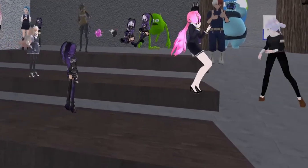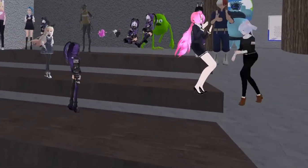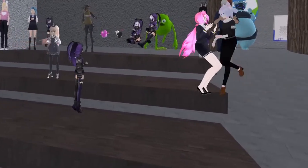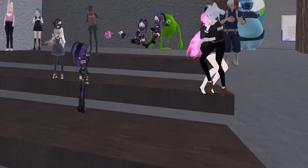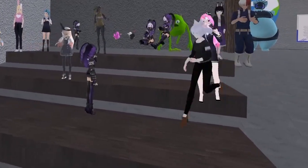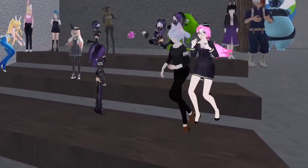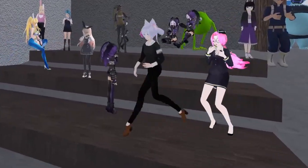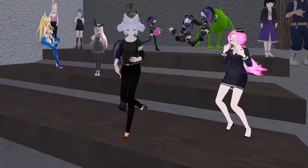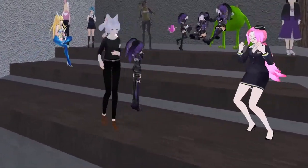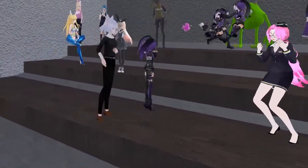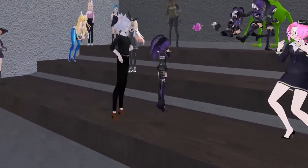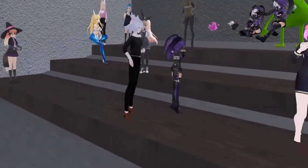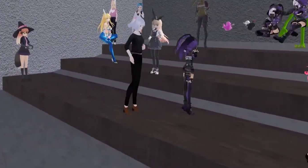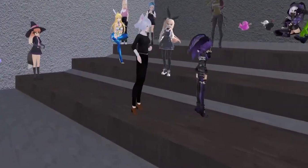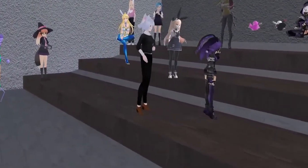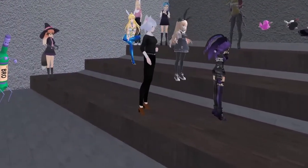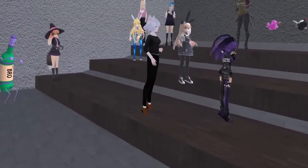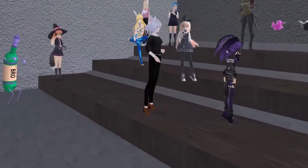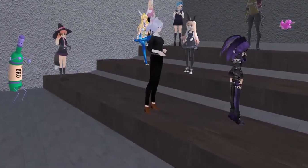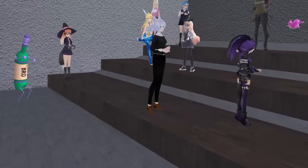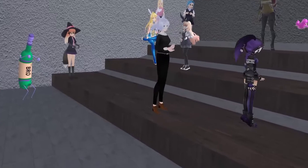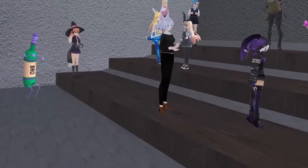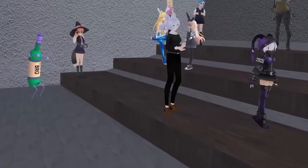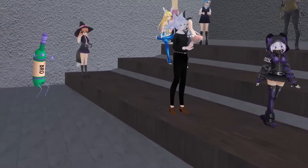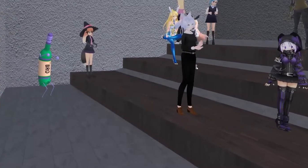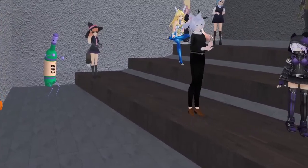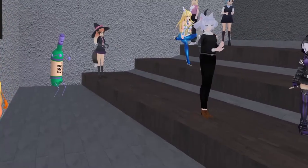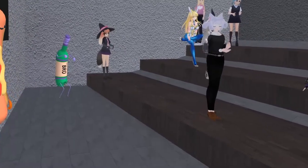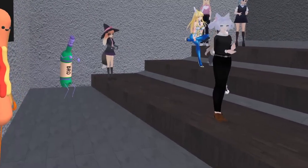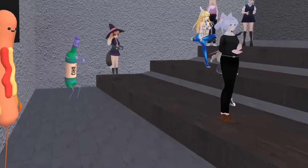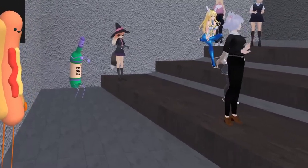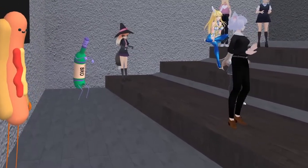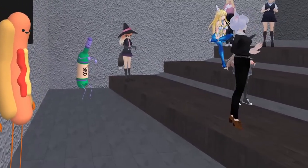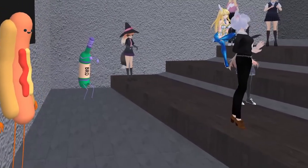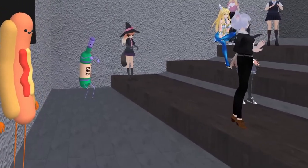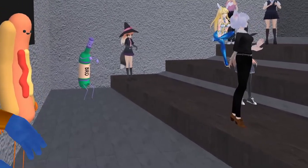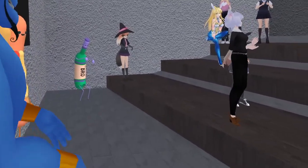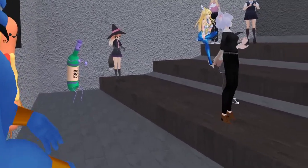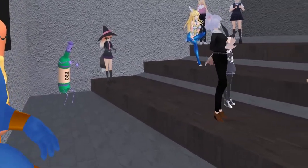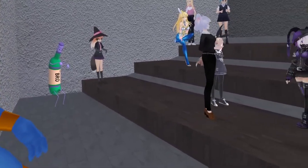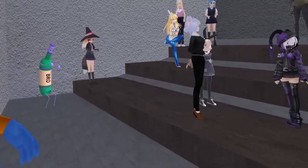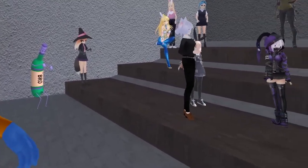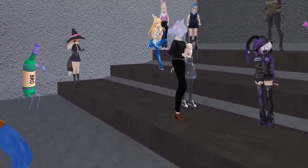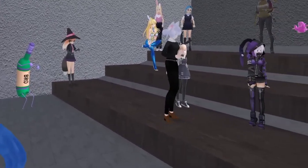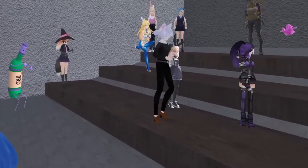Okay, thank you guys so much. I really hope you enjoyed the kind of more fun, like low-key class. I know it was a little